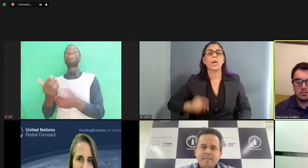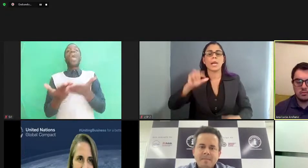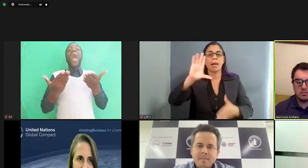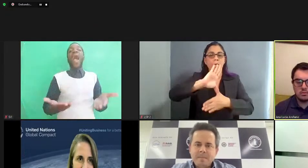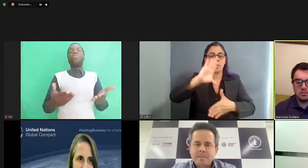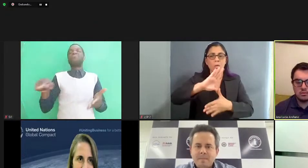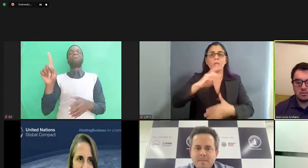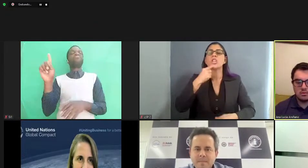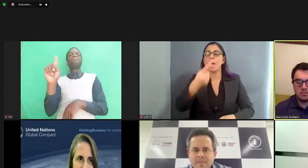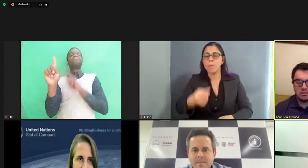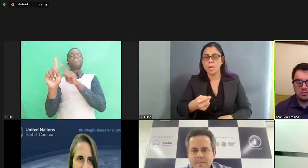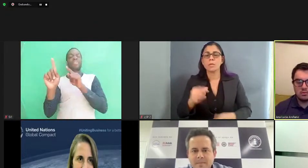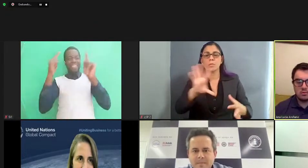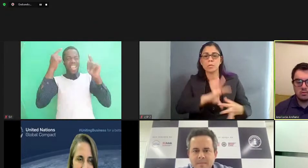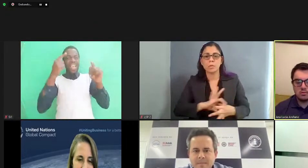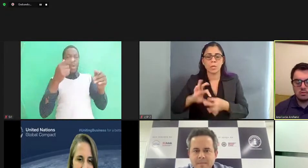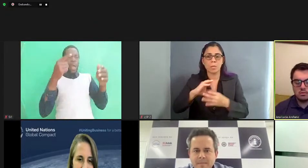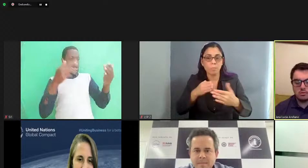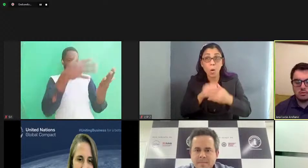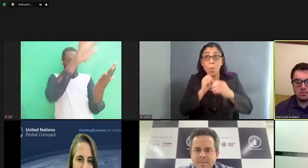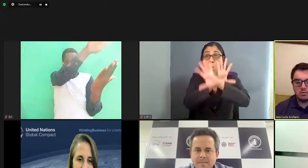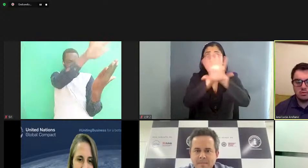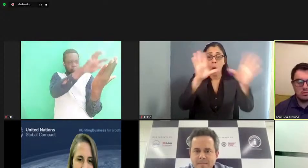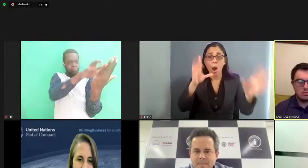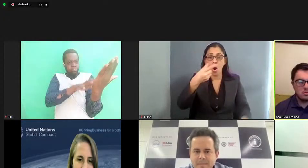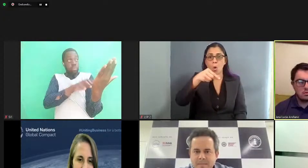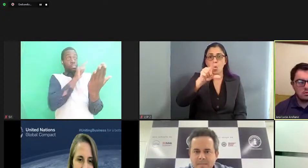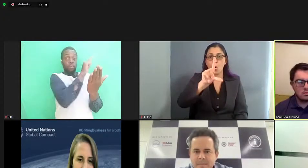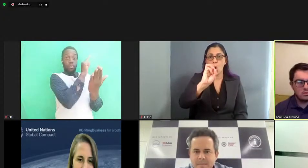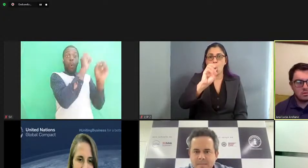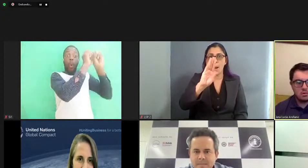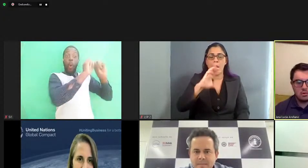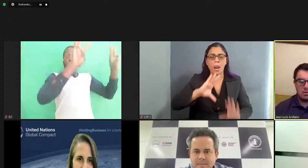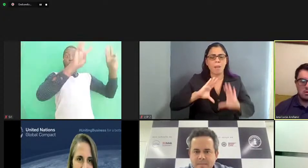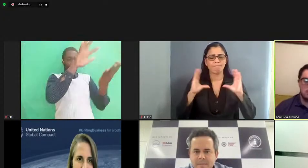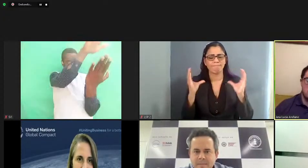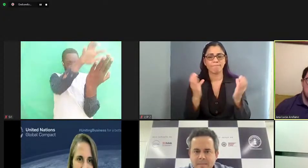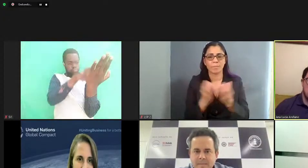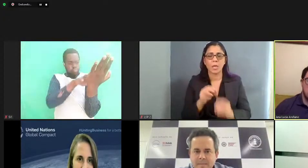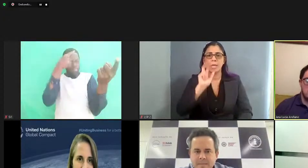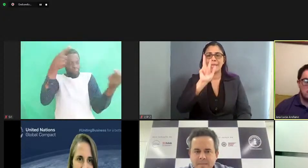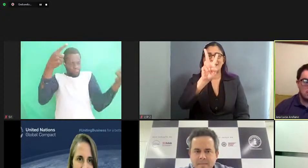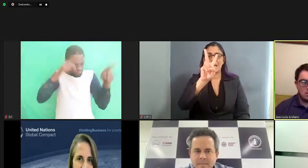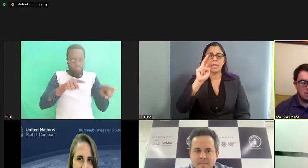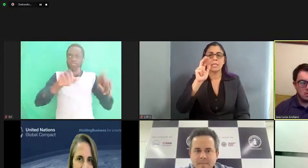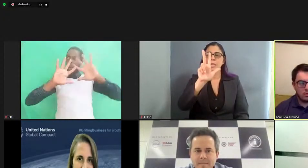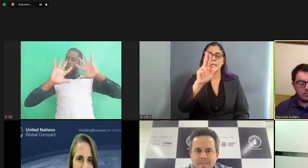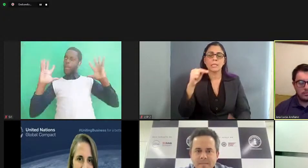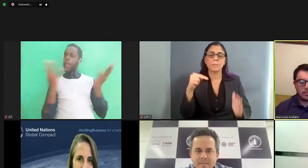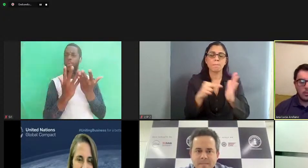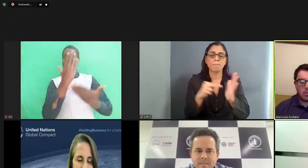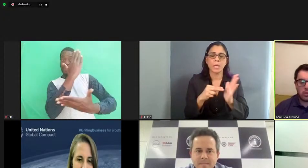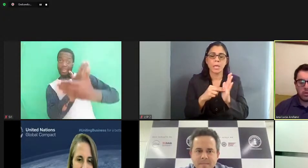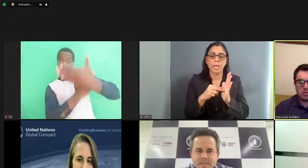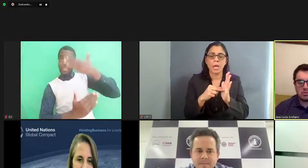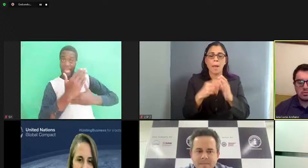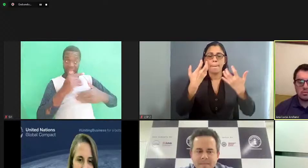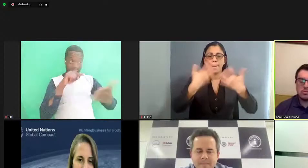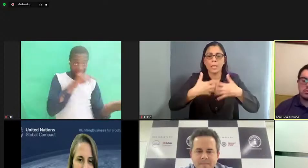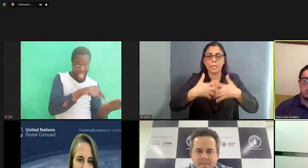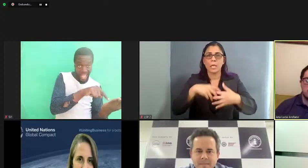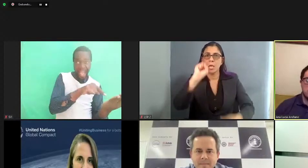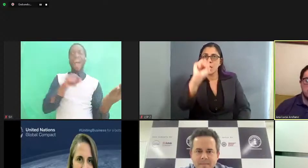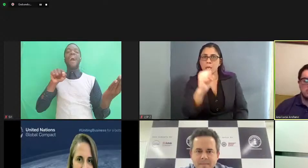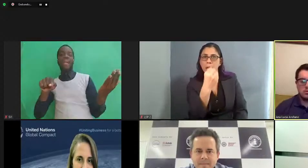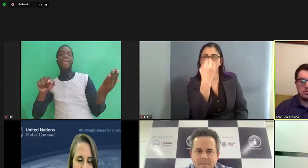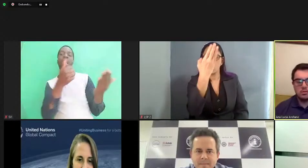currently as i just said before she is the regional director of the global compact the initiative has more than 300